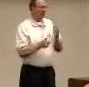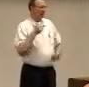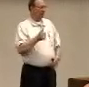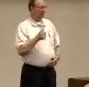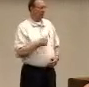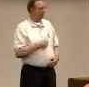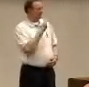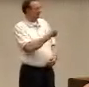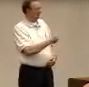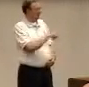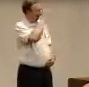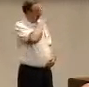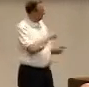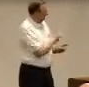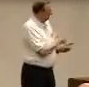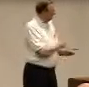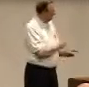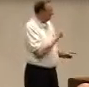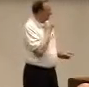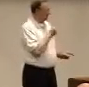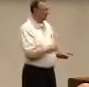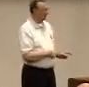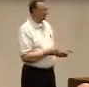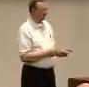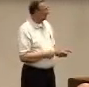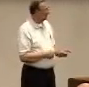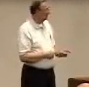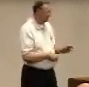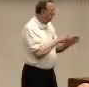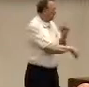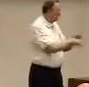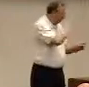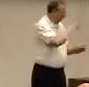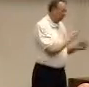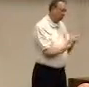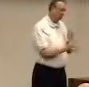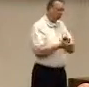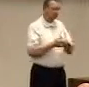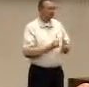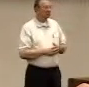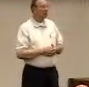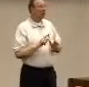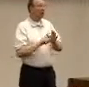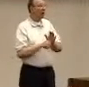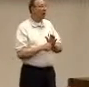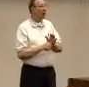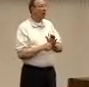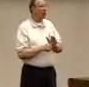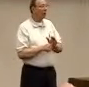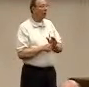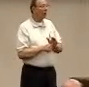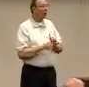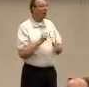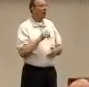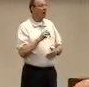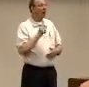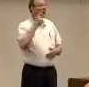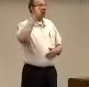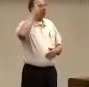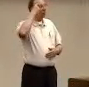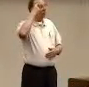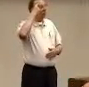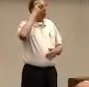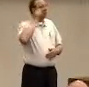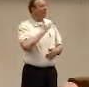own hands. He sees an Egyptian beating the Israelites. He goes and he kills the Egyptian. And later on, we learn in Acts that